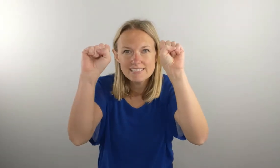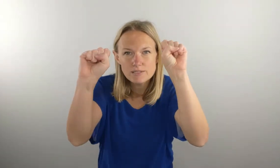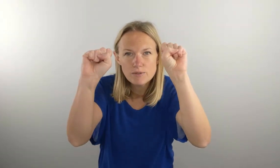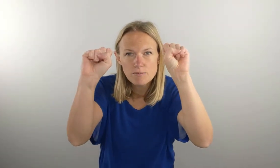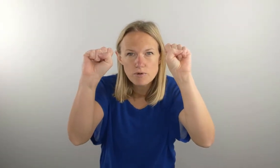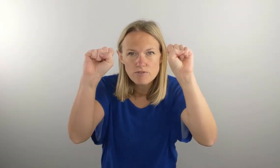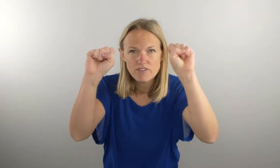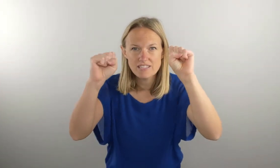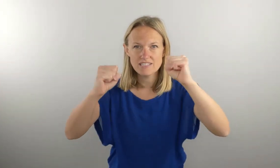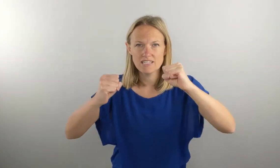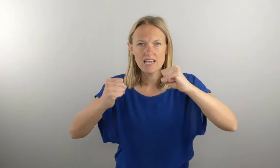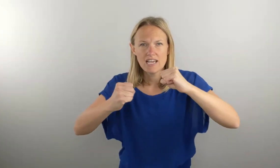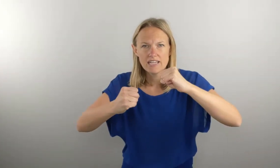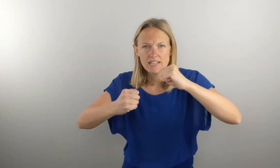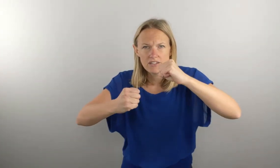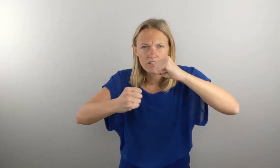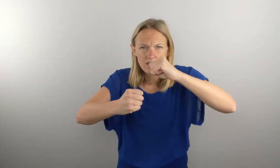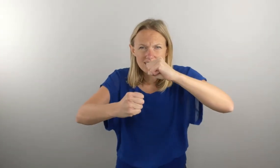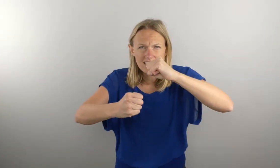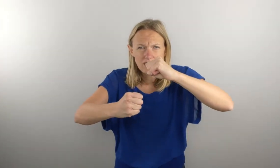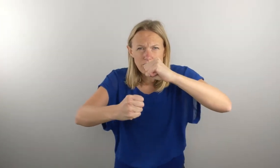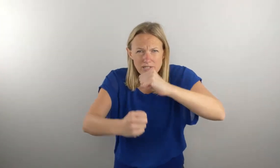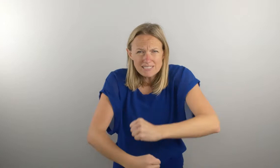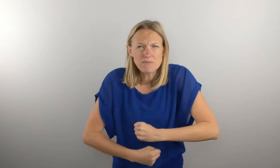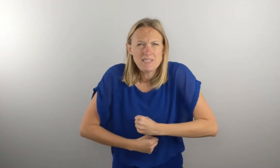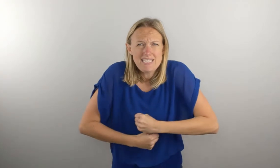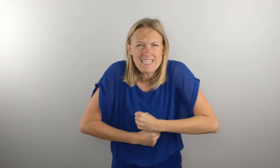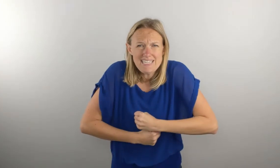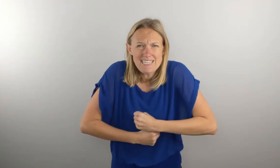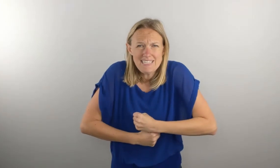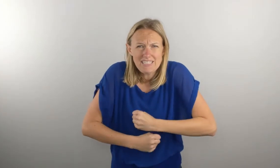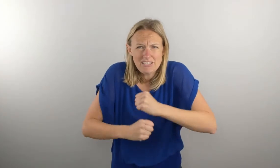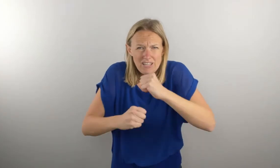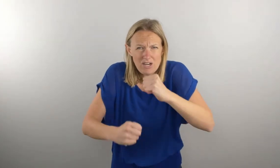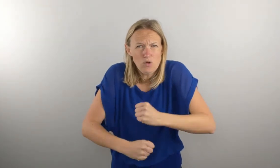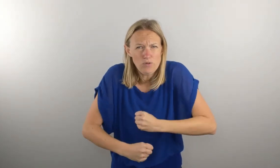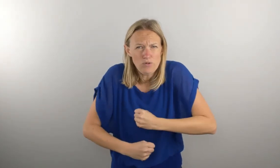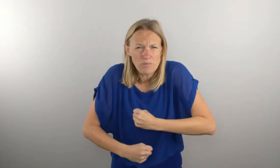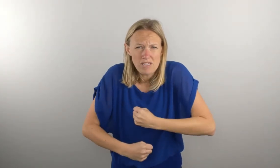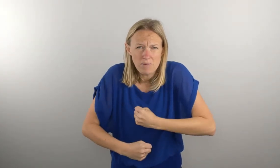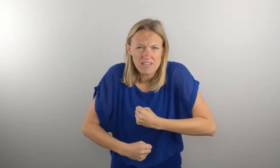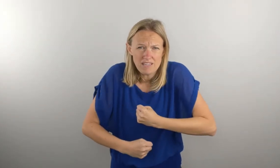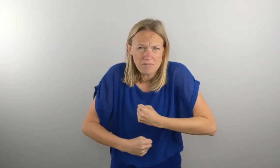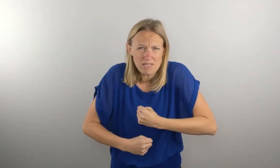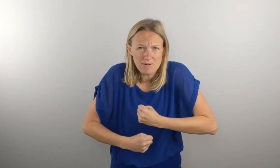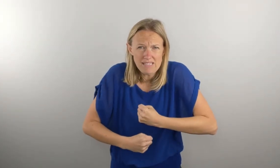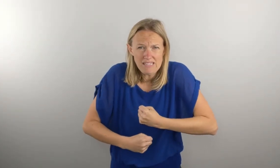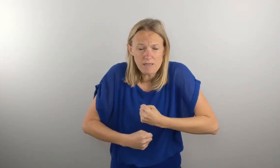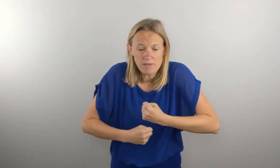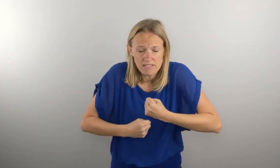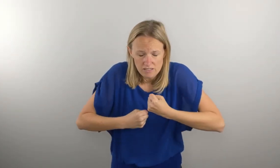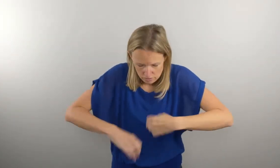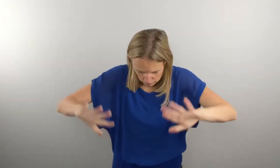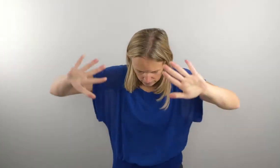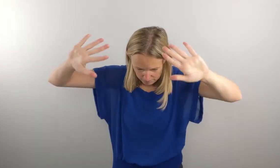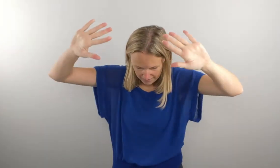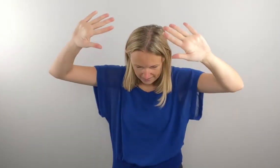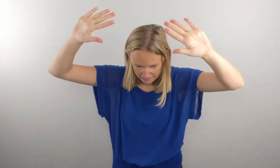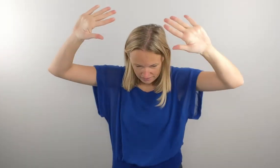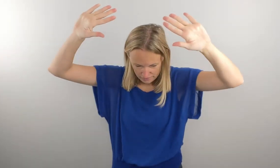with both fists, and then it's like you bring something in, you're like, oh no, I'm keeping it, I'm keeping it, I'm keeping it. No, I'm letting it go to